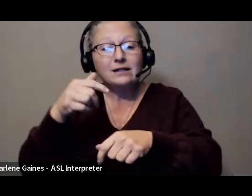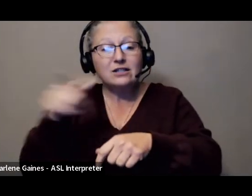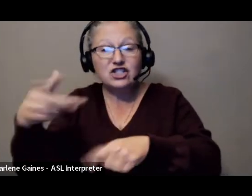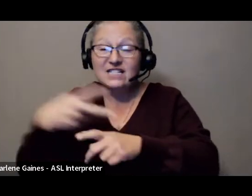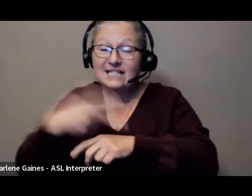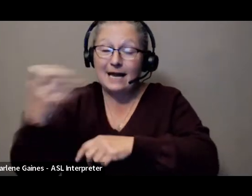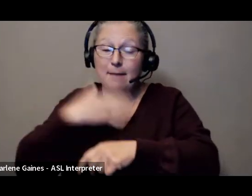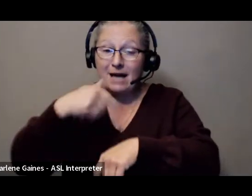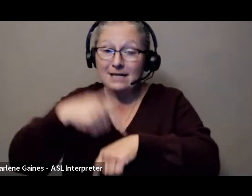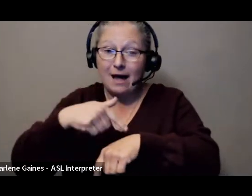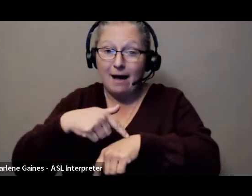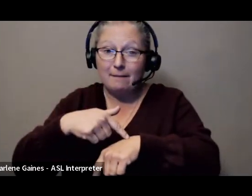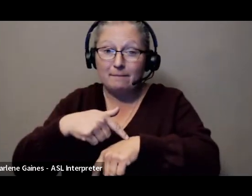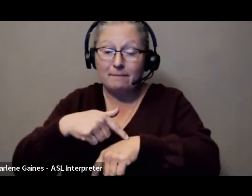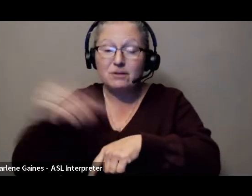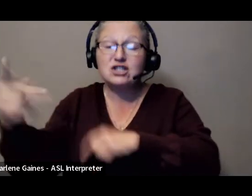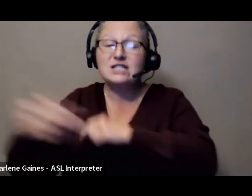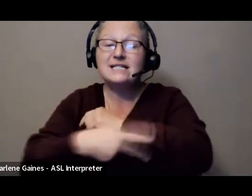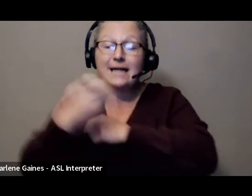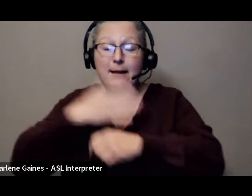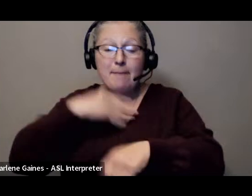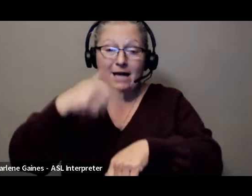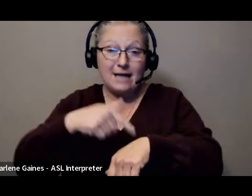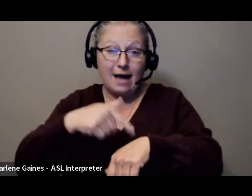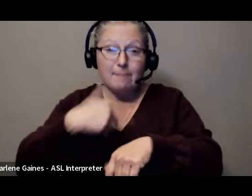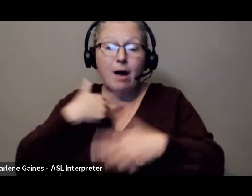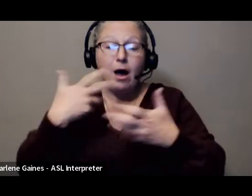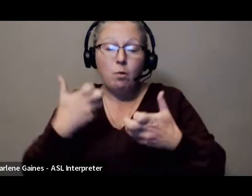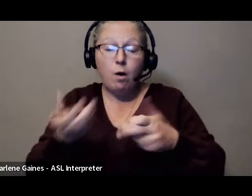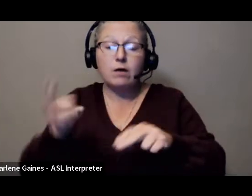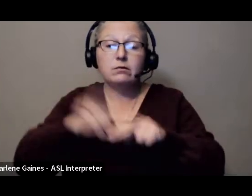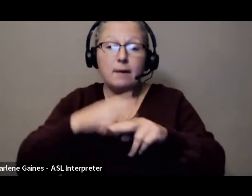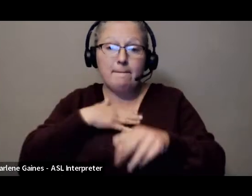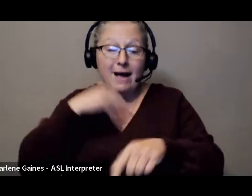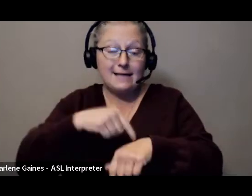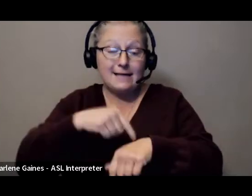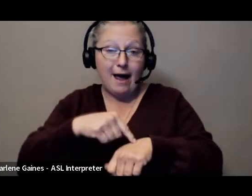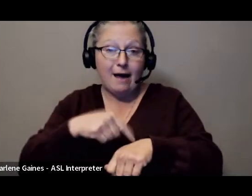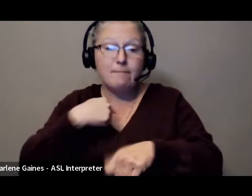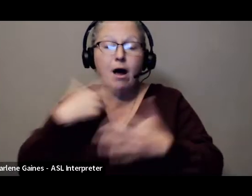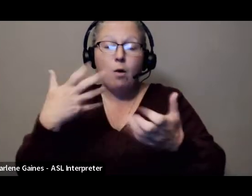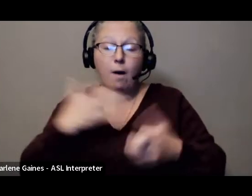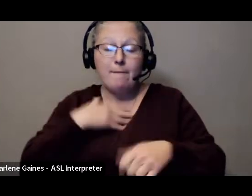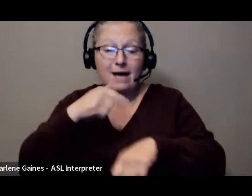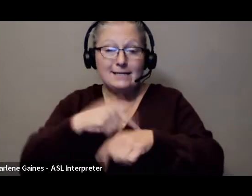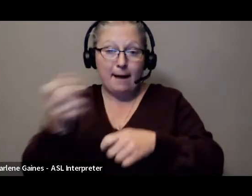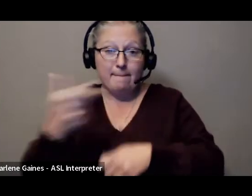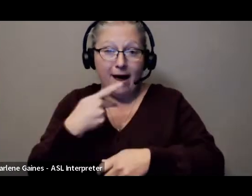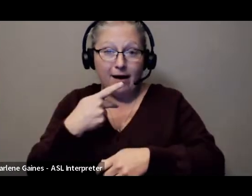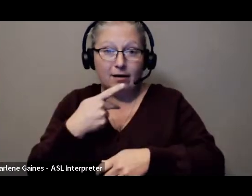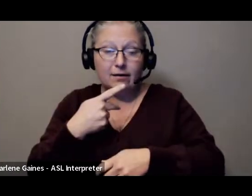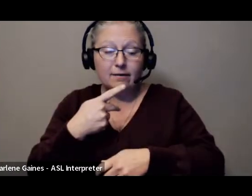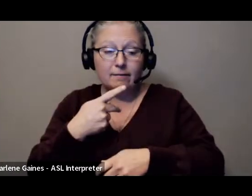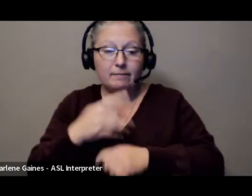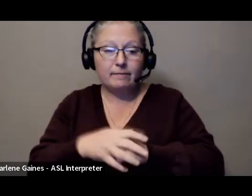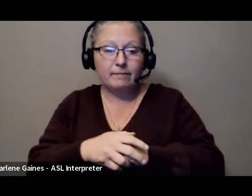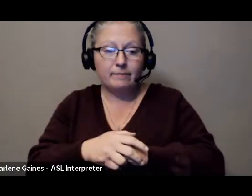Stop. She's stealing my time. I would like to get my time back. I Okay, would like to stop. take my time back.